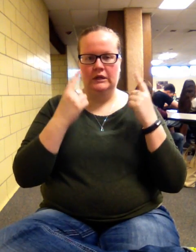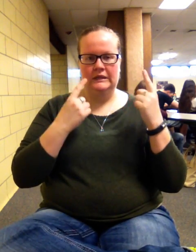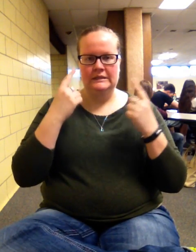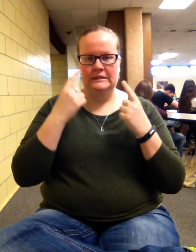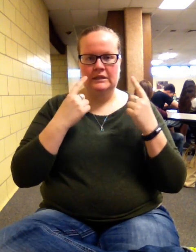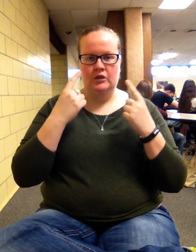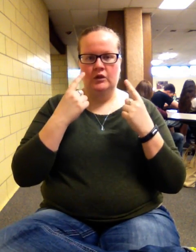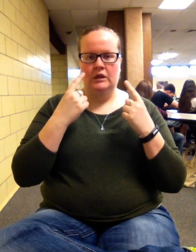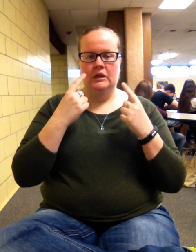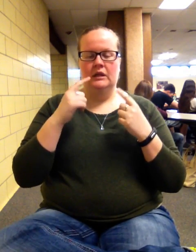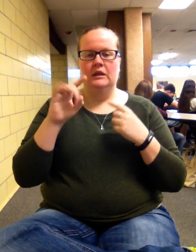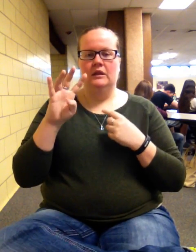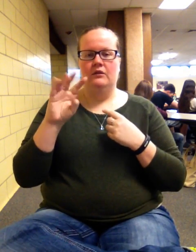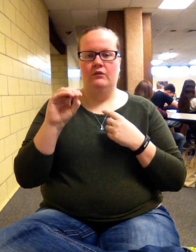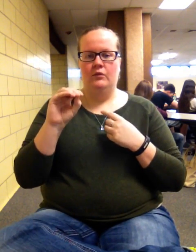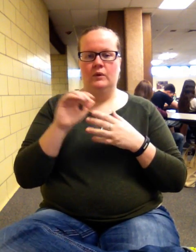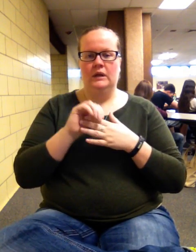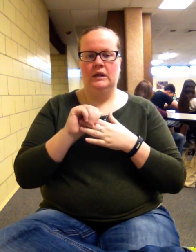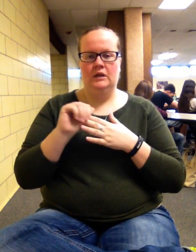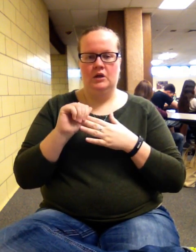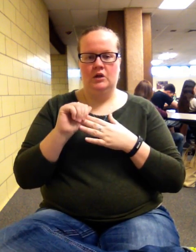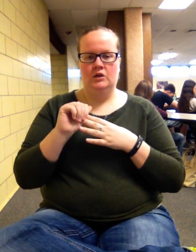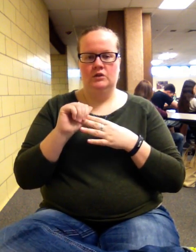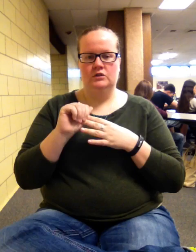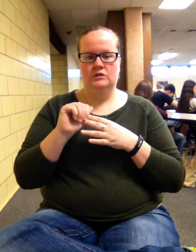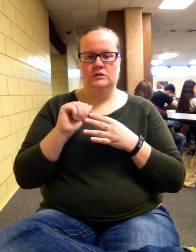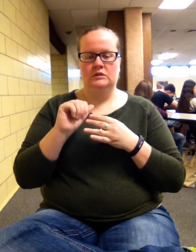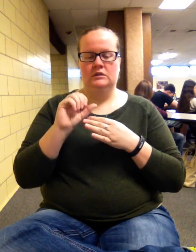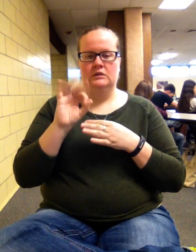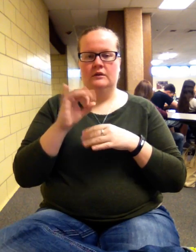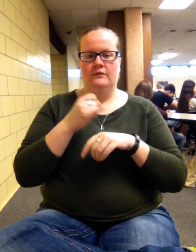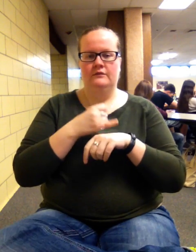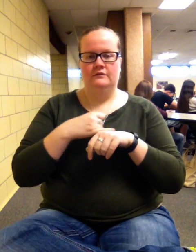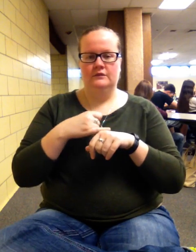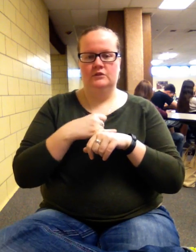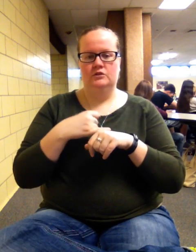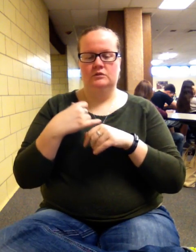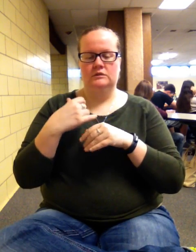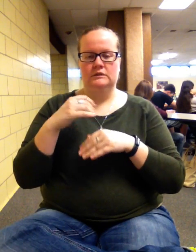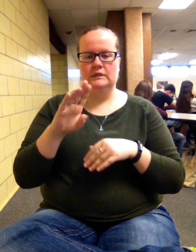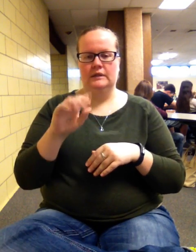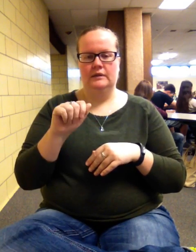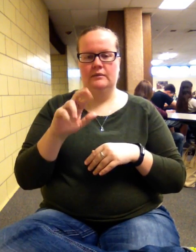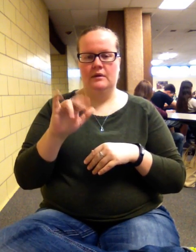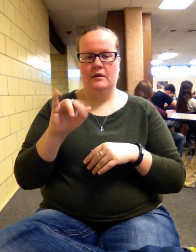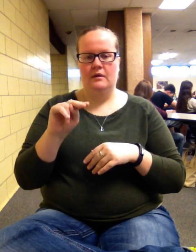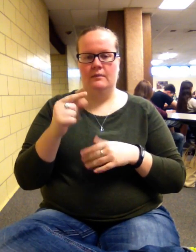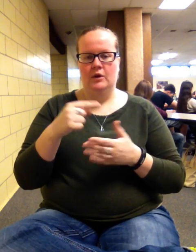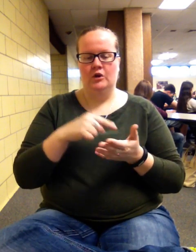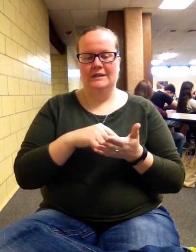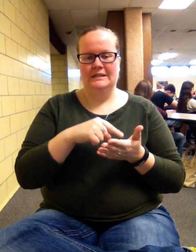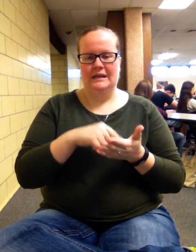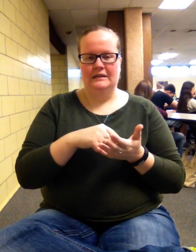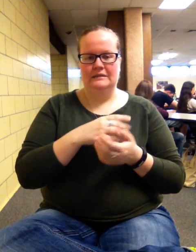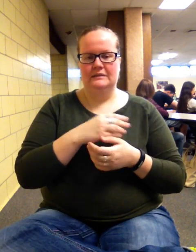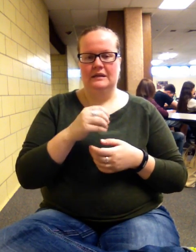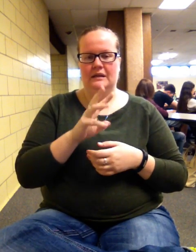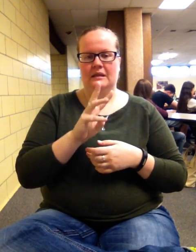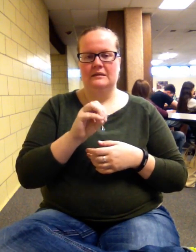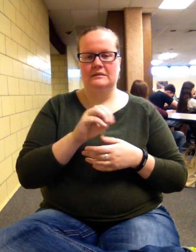the $40 of interest-bearing debt and the $60 of